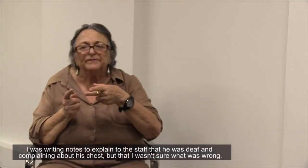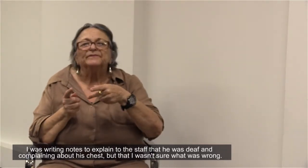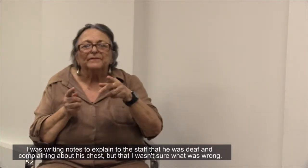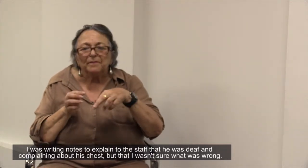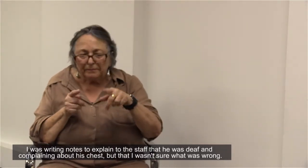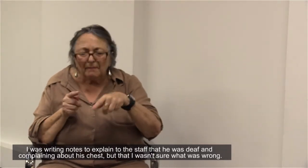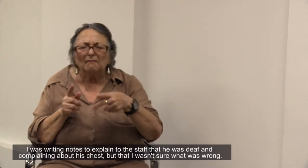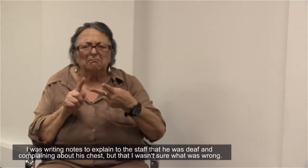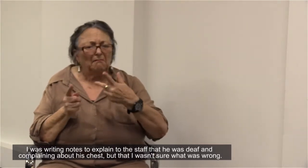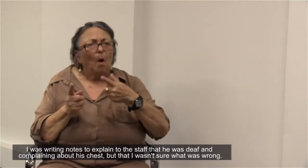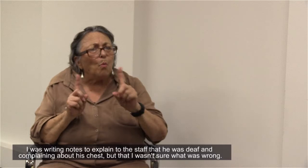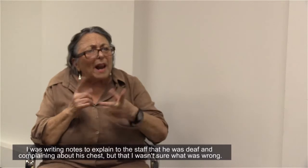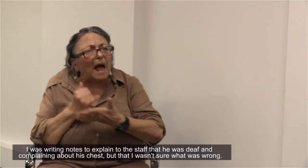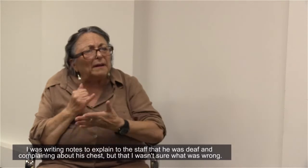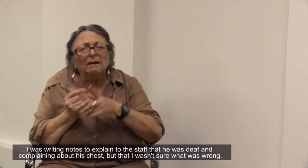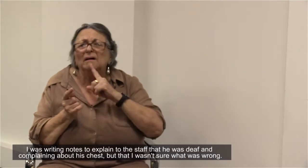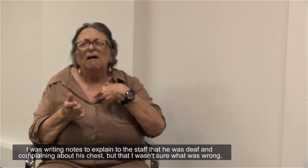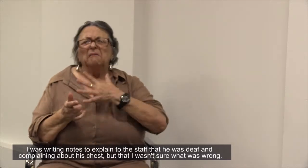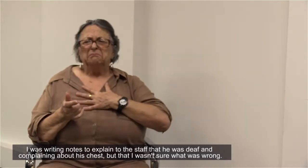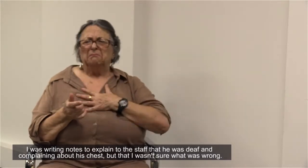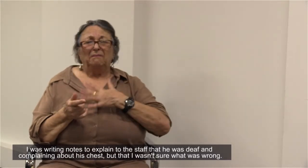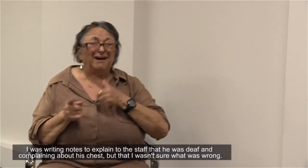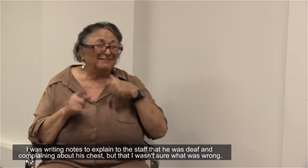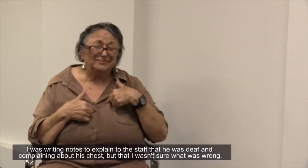his chest, but that I wasn't sure what was wrong.